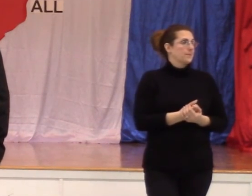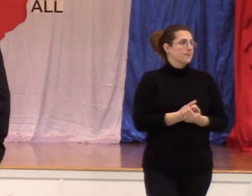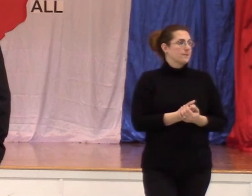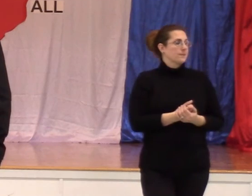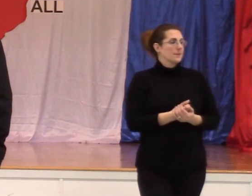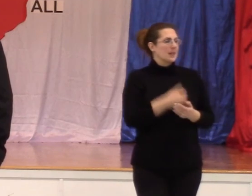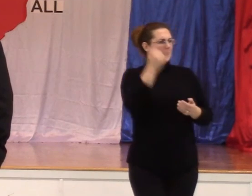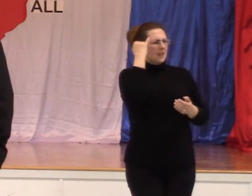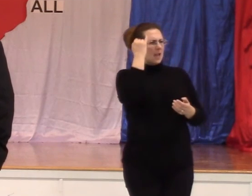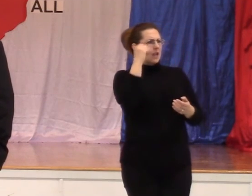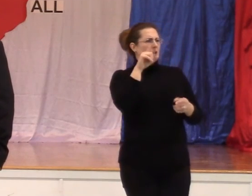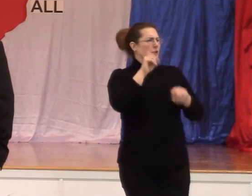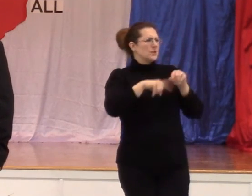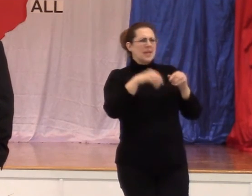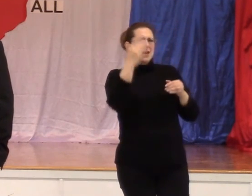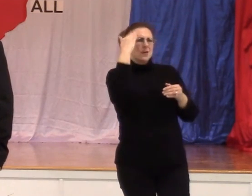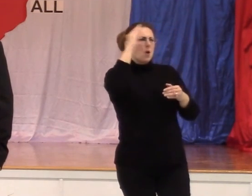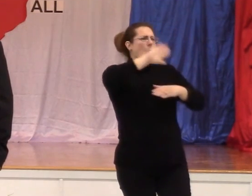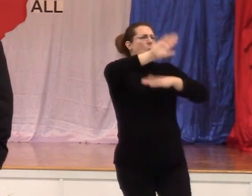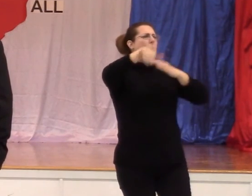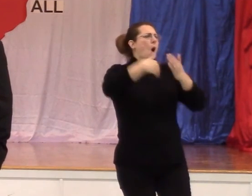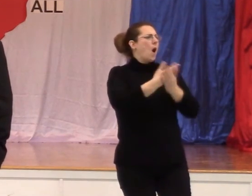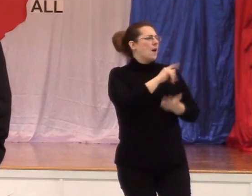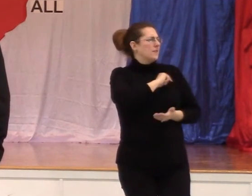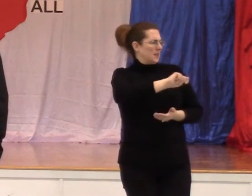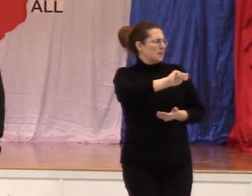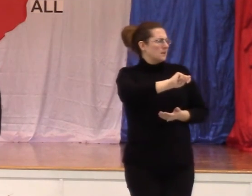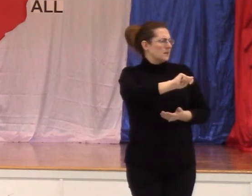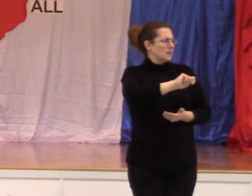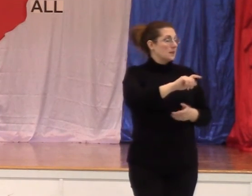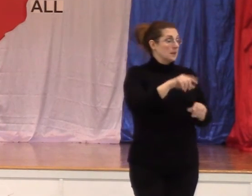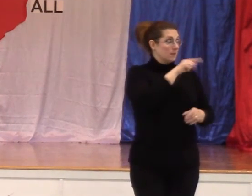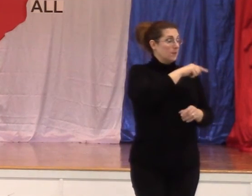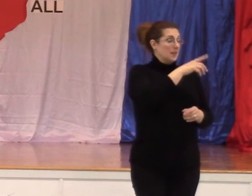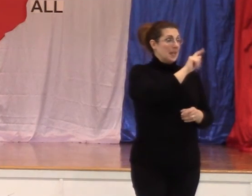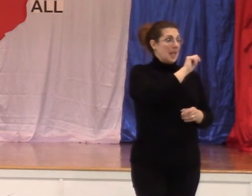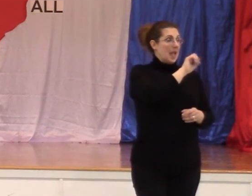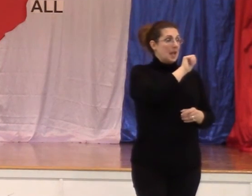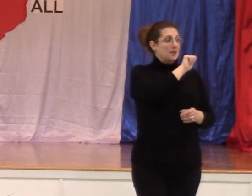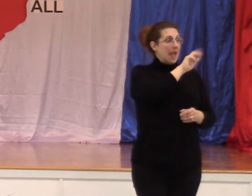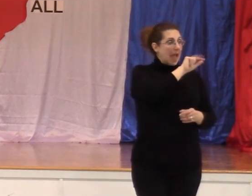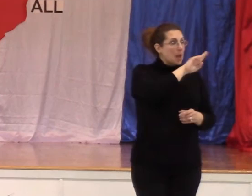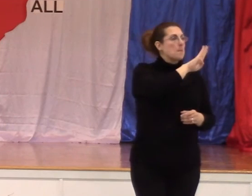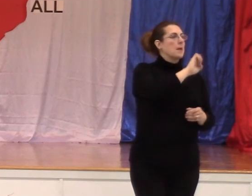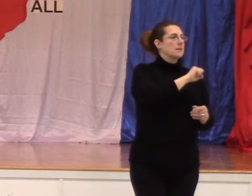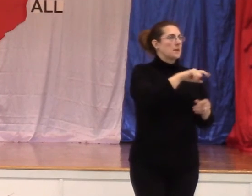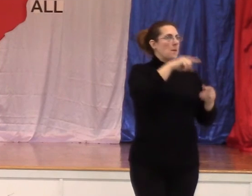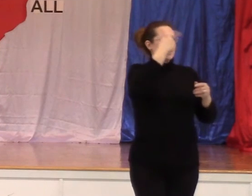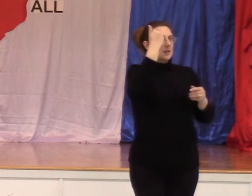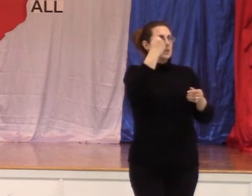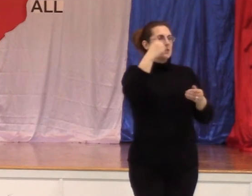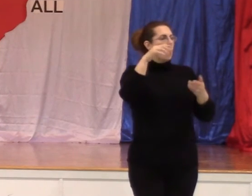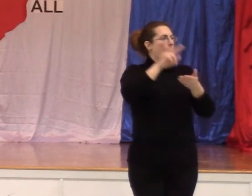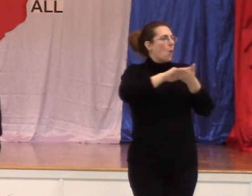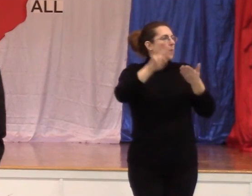The idea that you can't know all theology. Because remember, for the Anabaptists, for the radicals, it was because the Holy Spirit might do something new